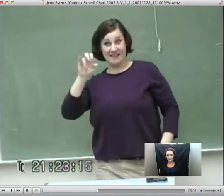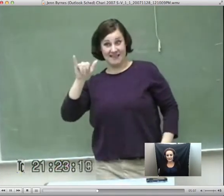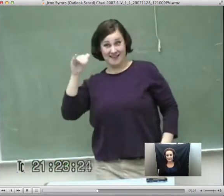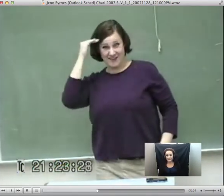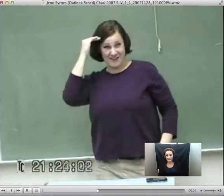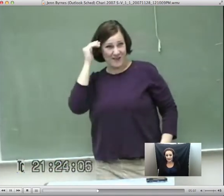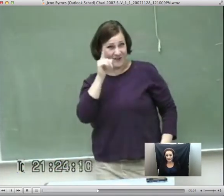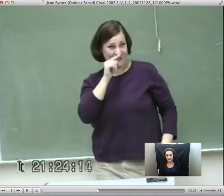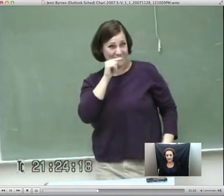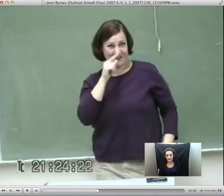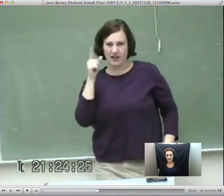that Stephen,